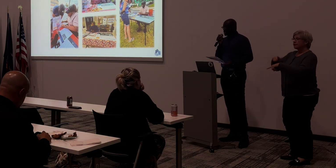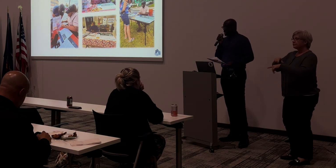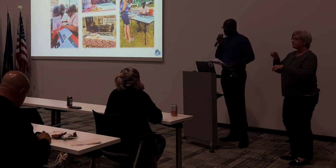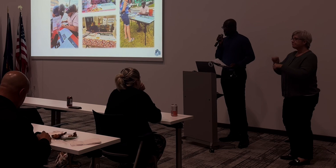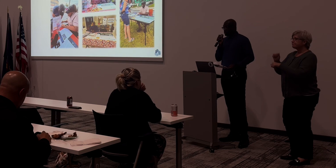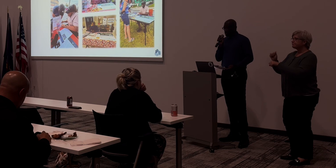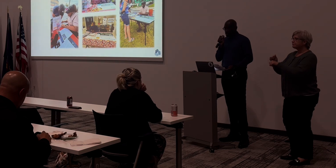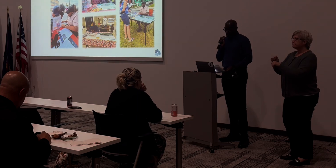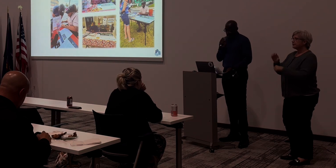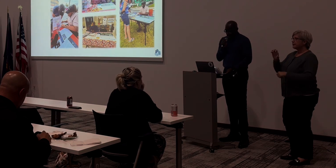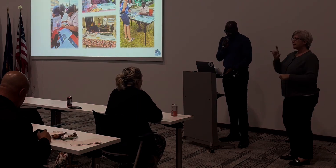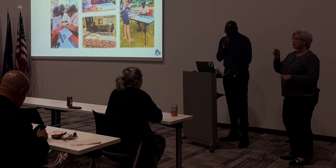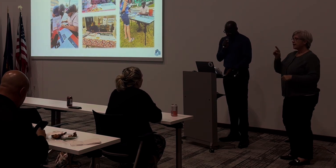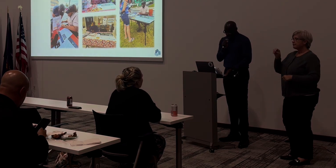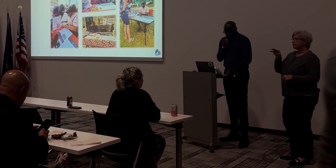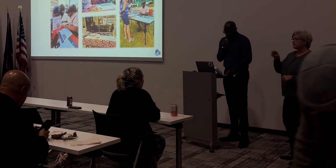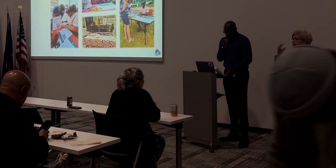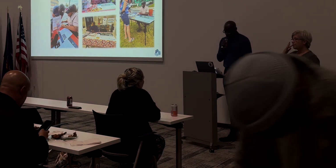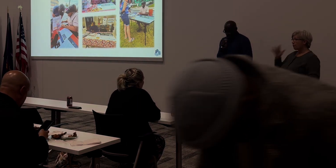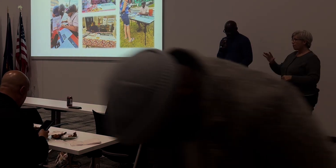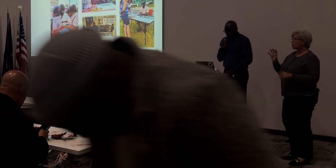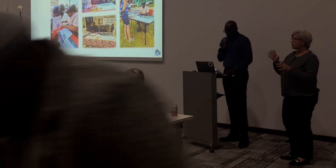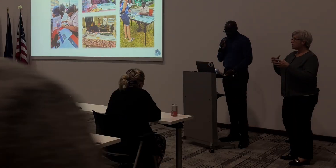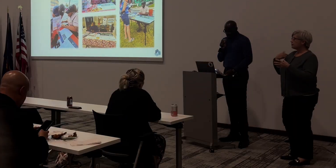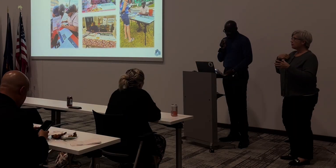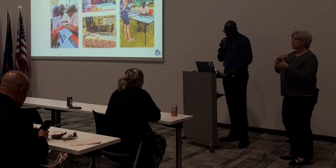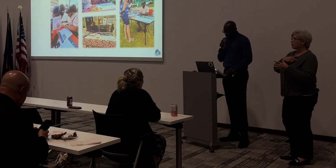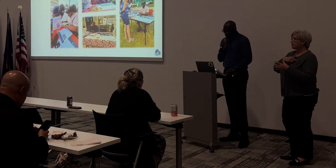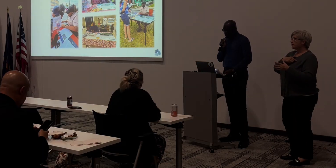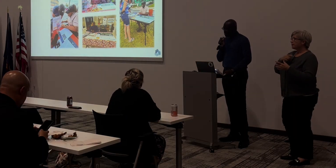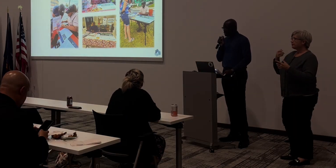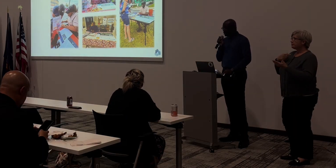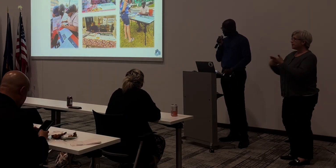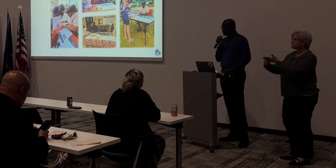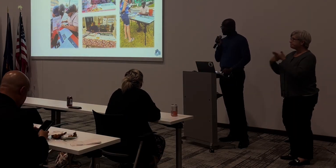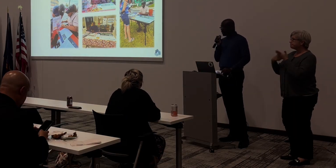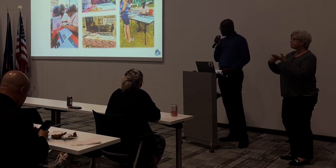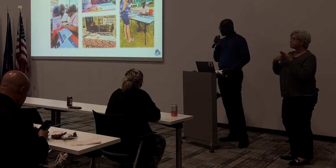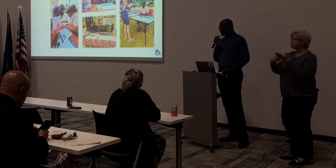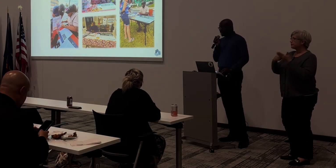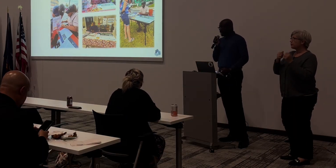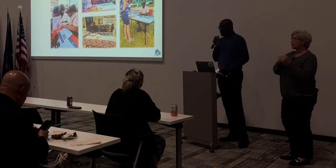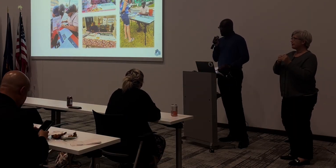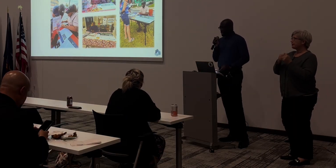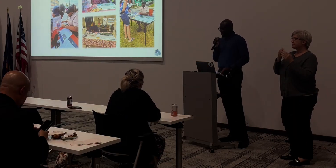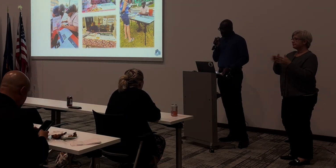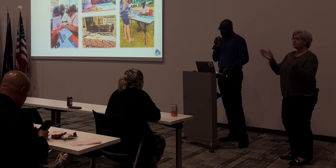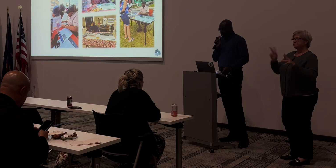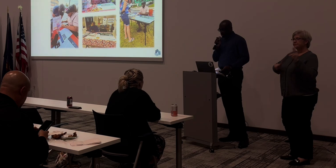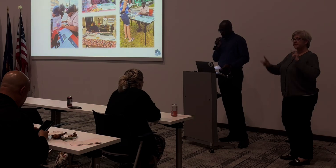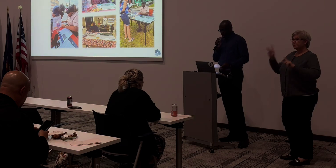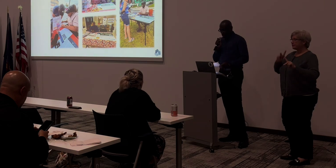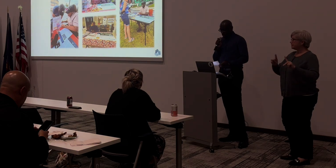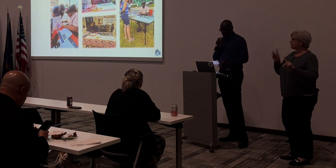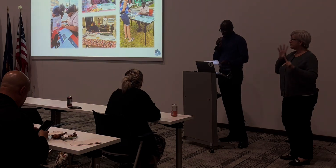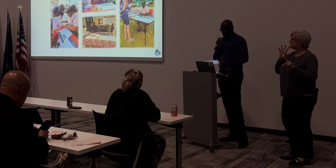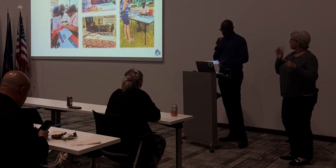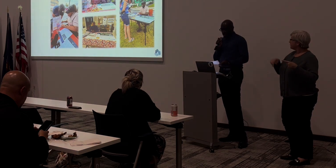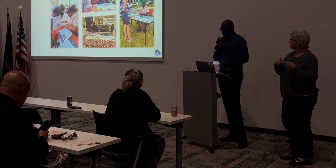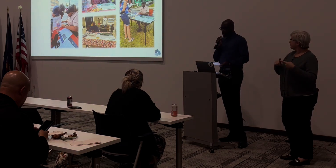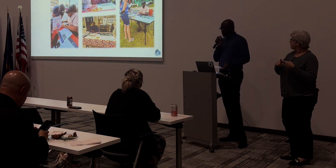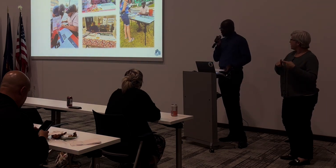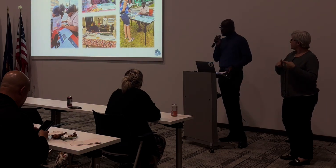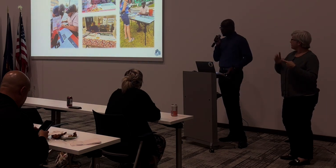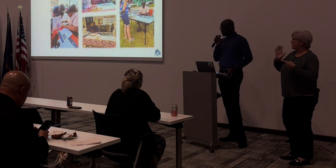with Clementine Gold Group, we have been having conversations with the public based on